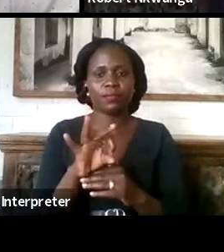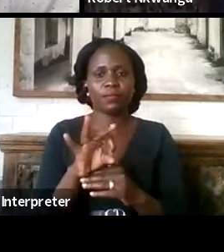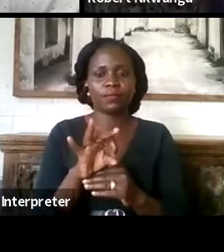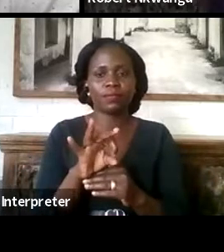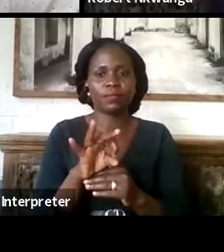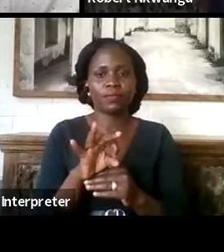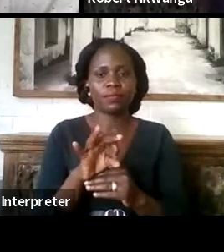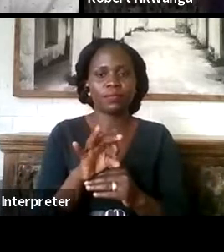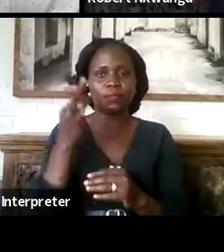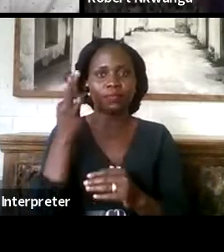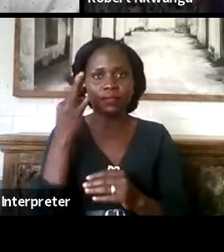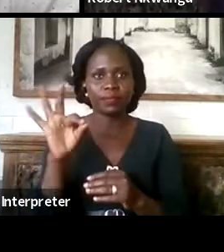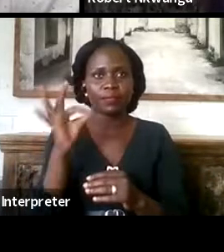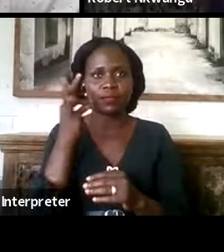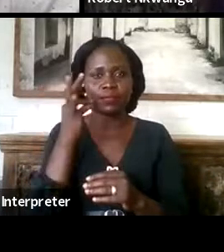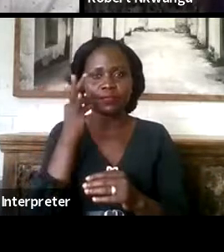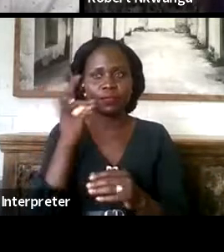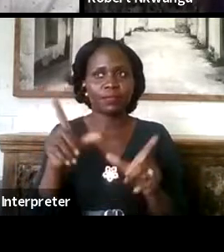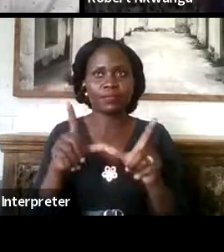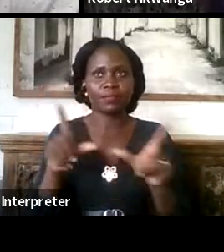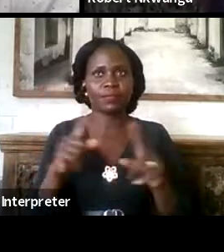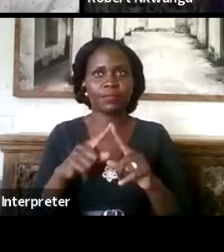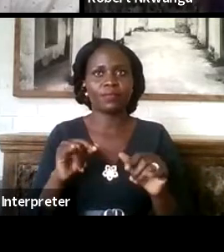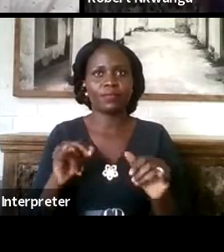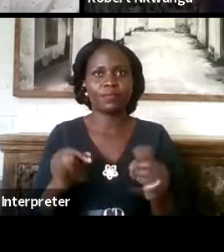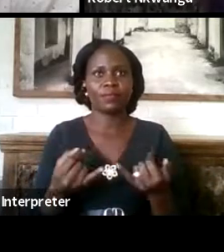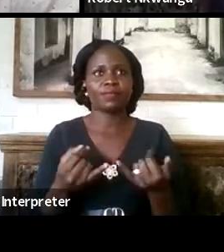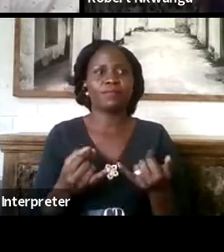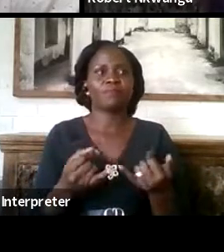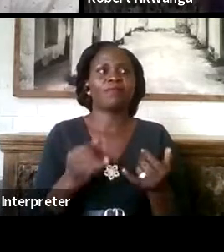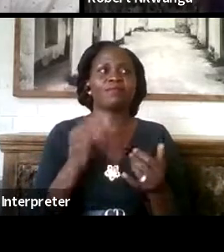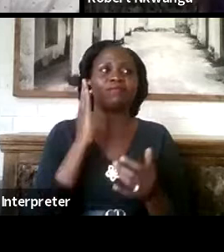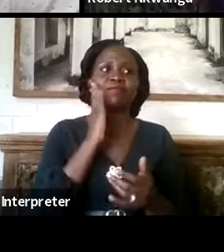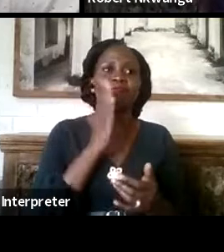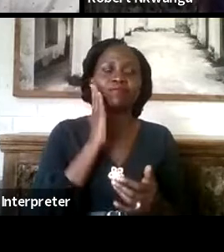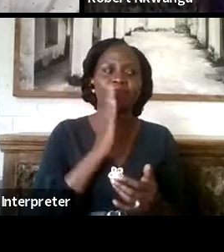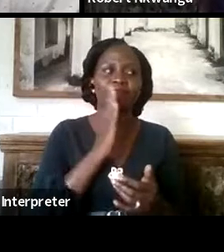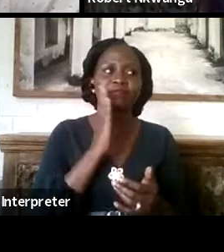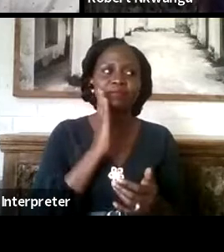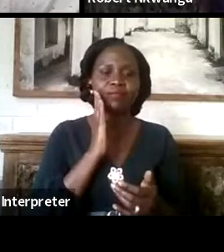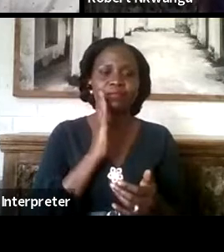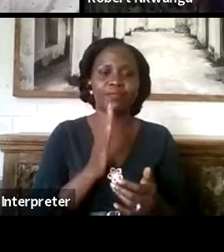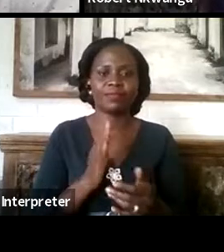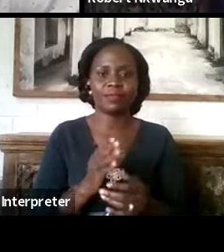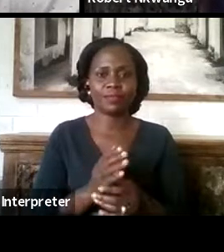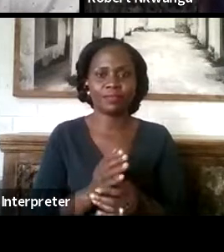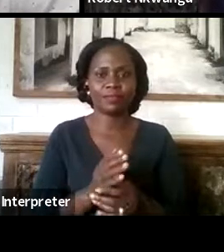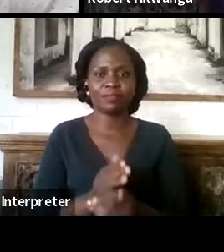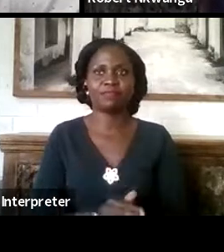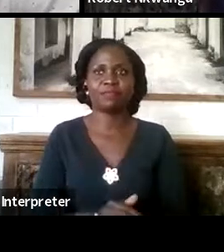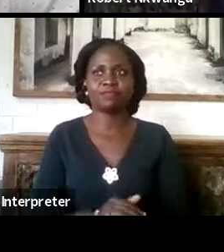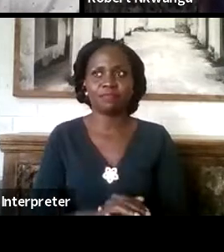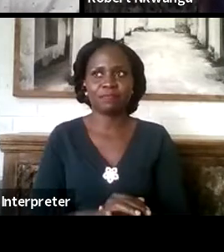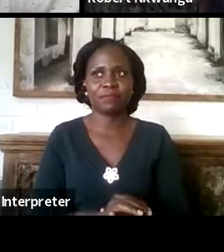in English because the official language is French here. So